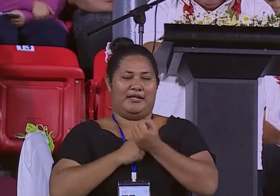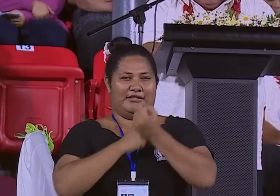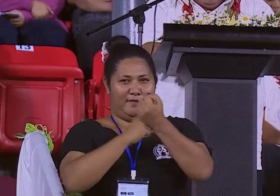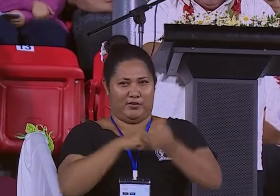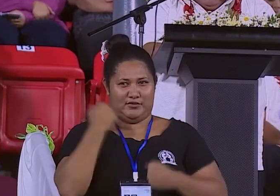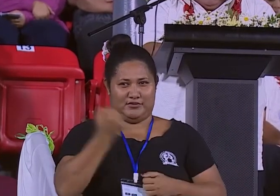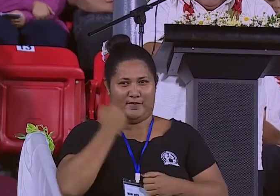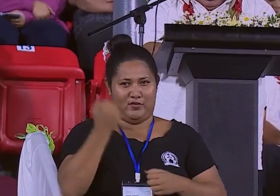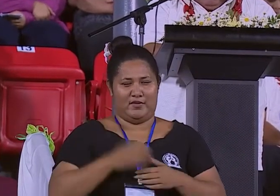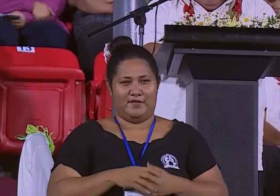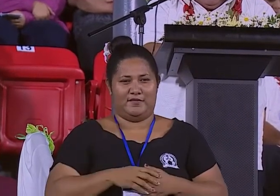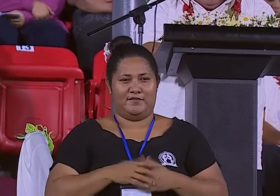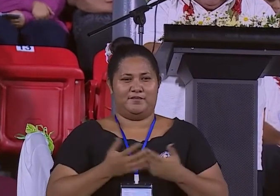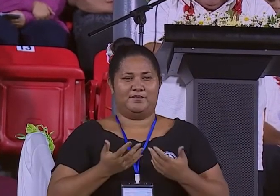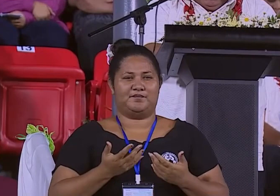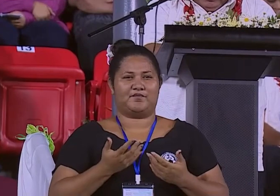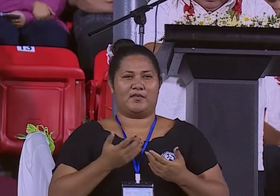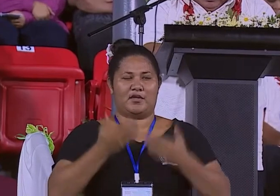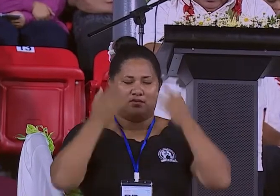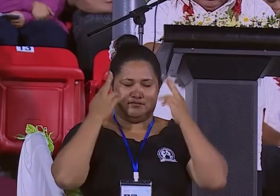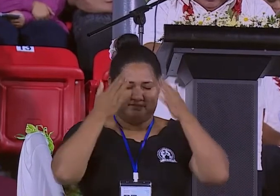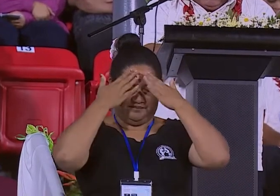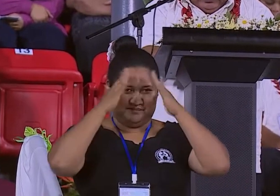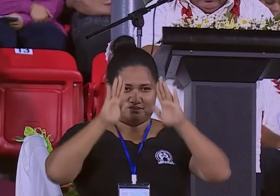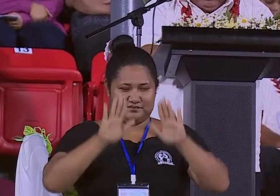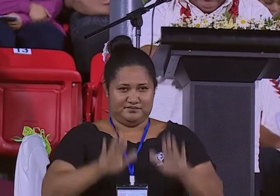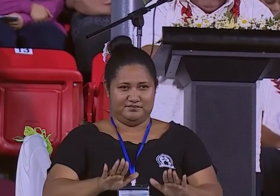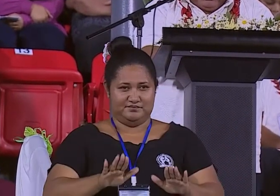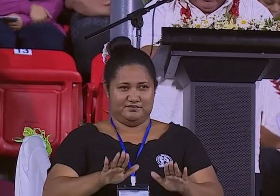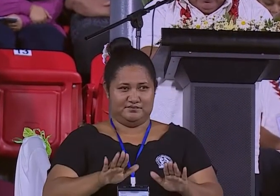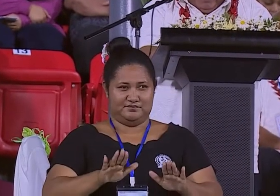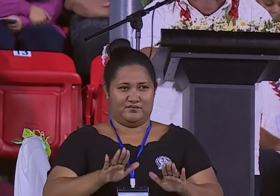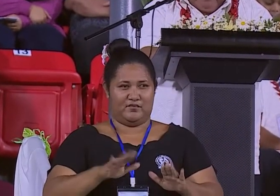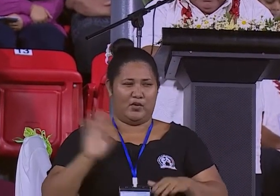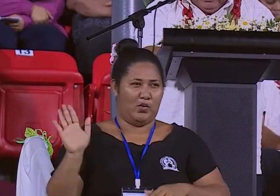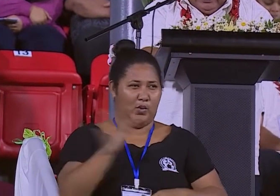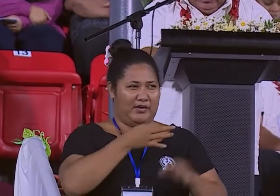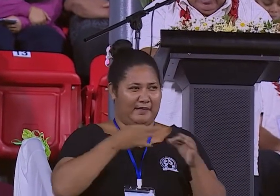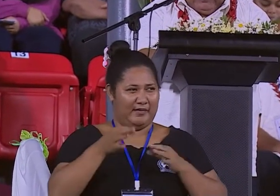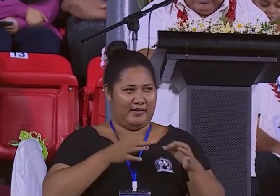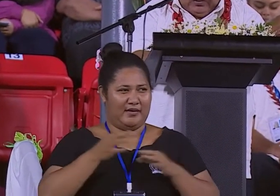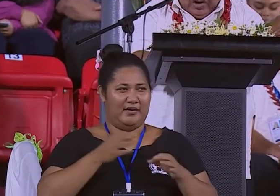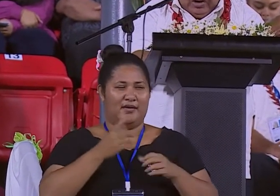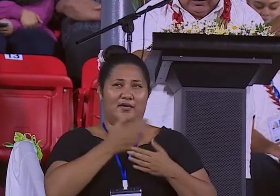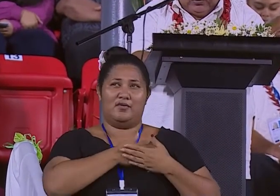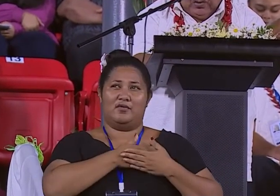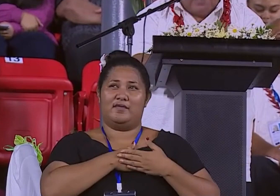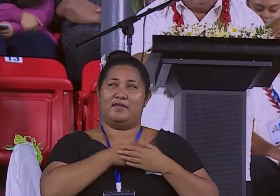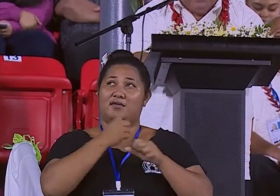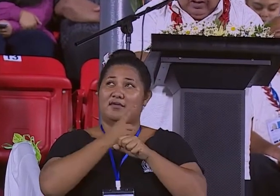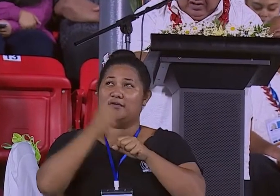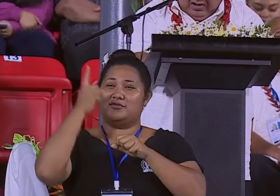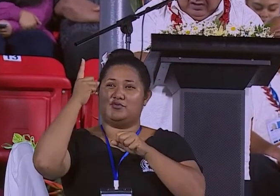malo watunu. E au o manu o tātou lava singa uma I le alofa tūno le